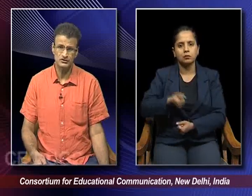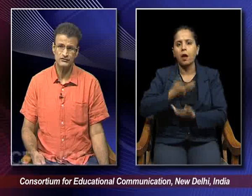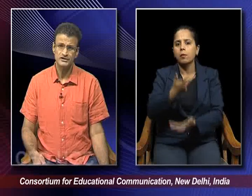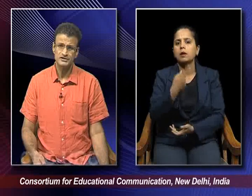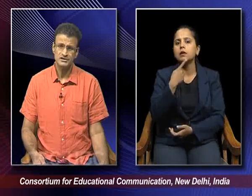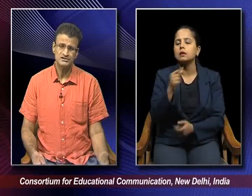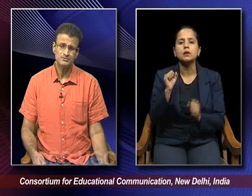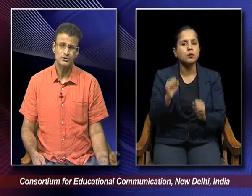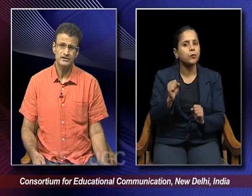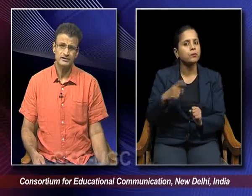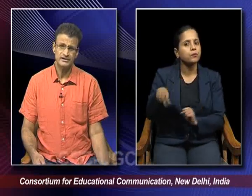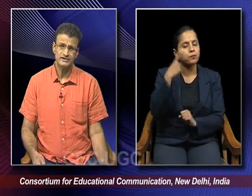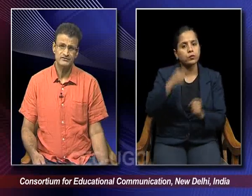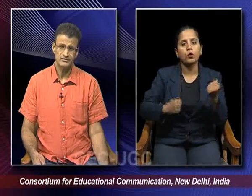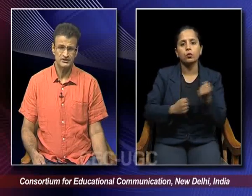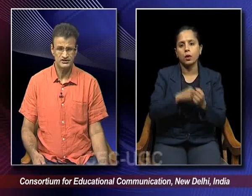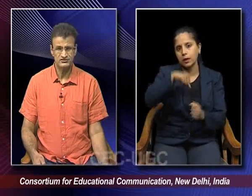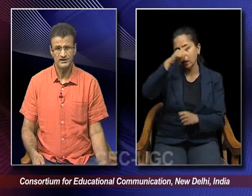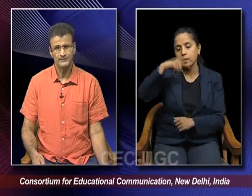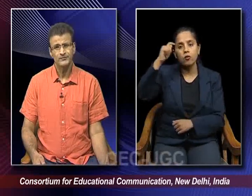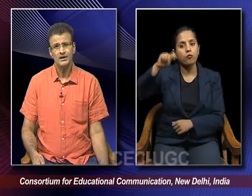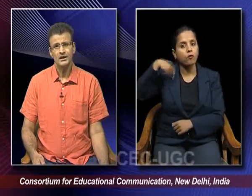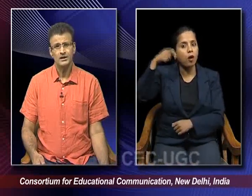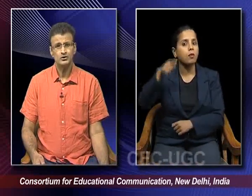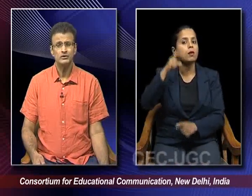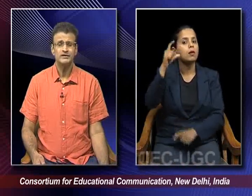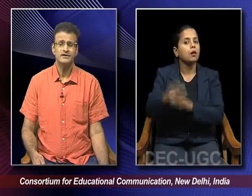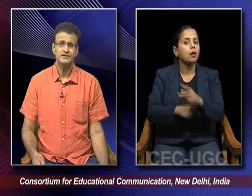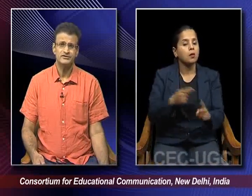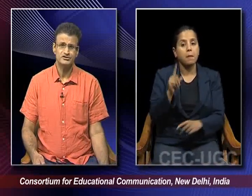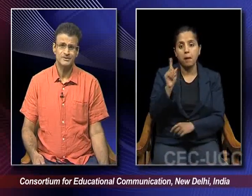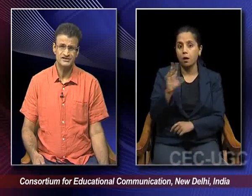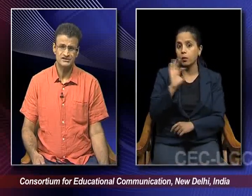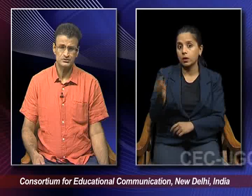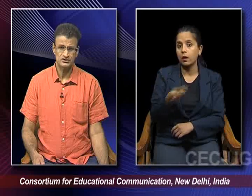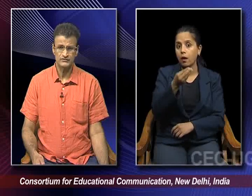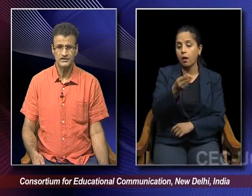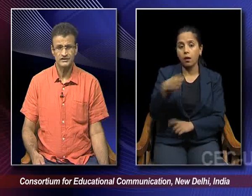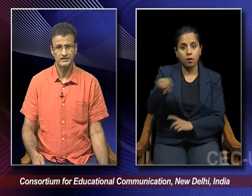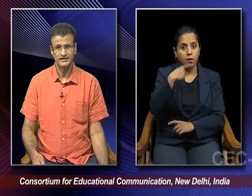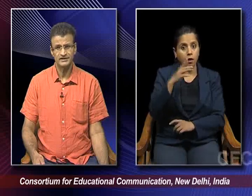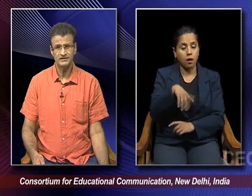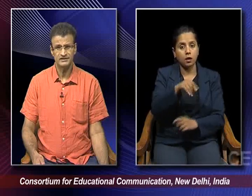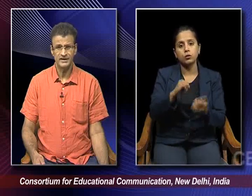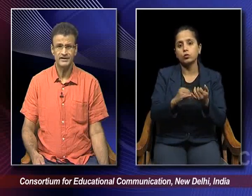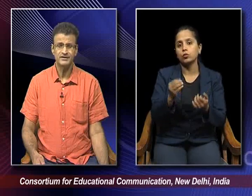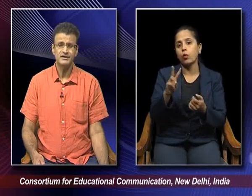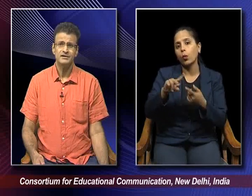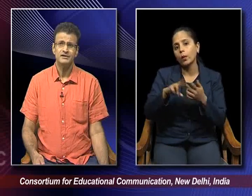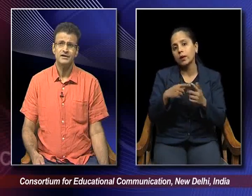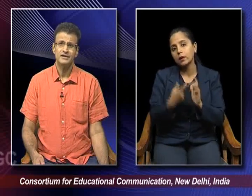terms of supporting the Indian film industry, though he gave his message to the souvenir in